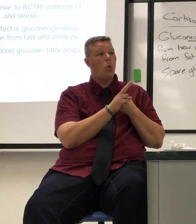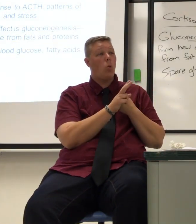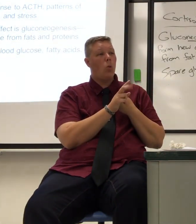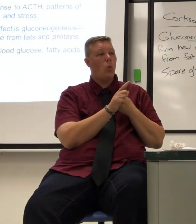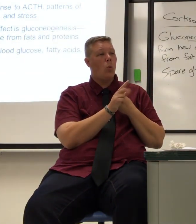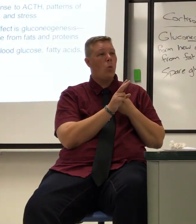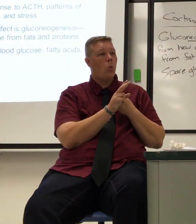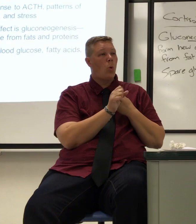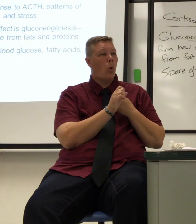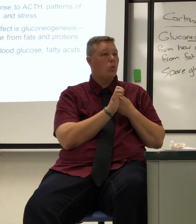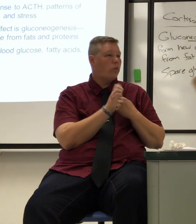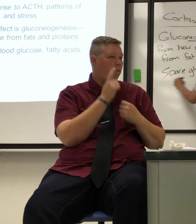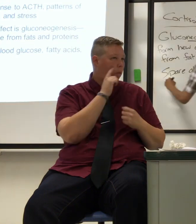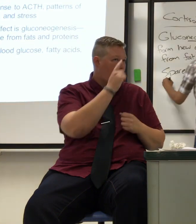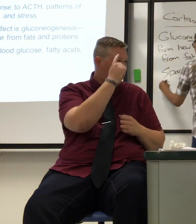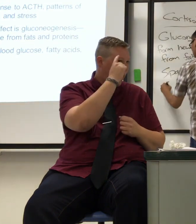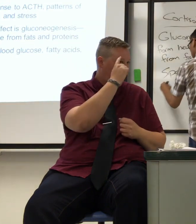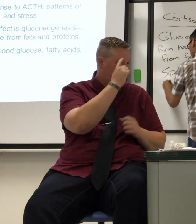Okay.